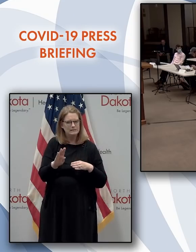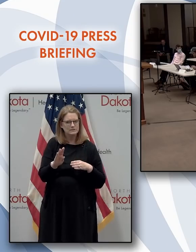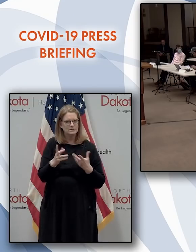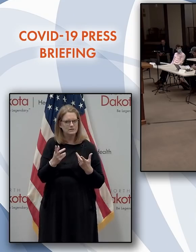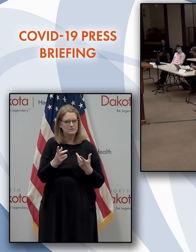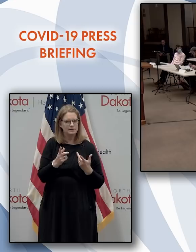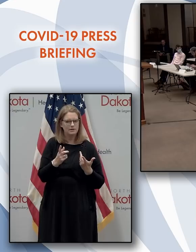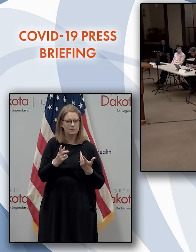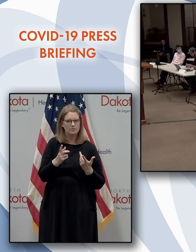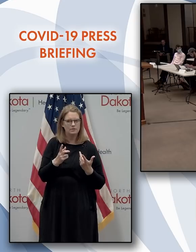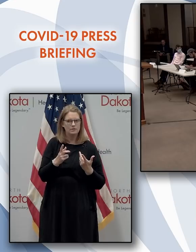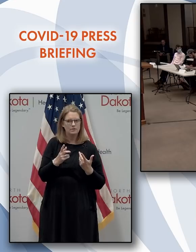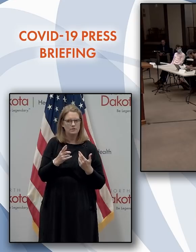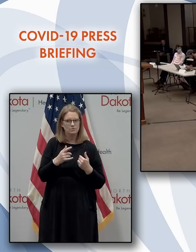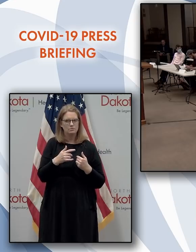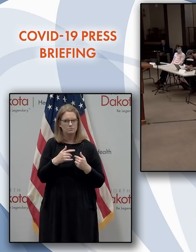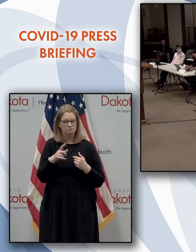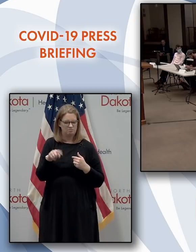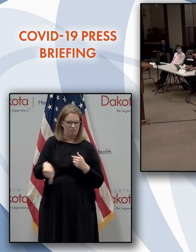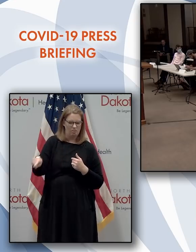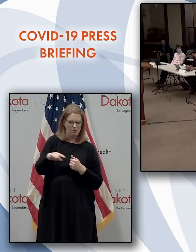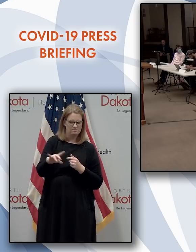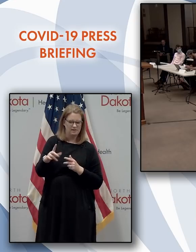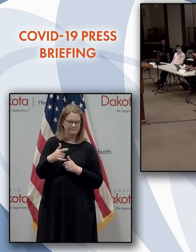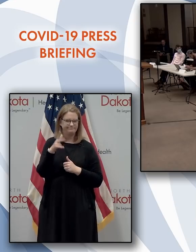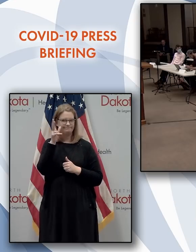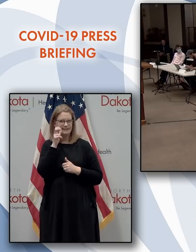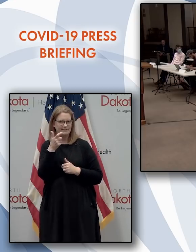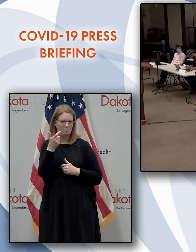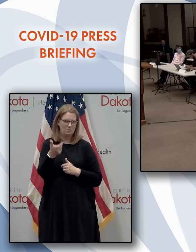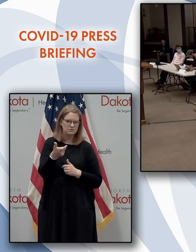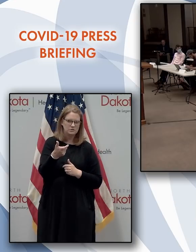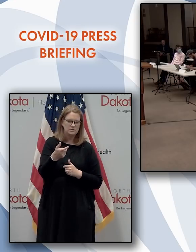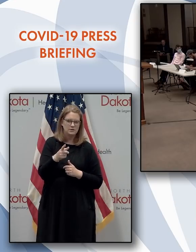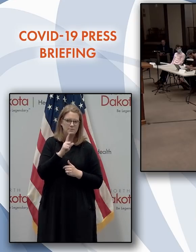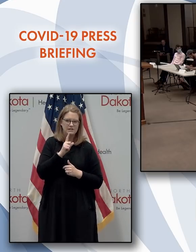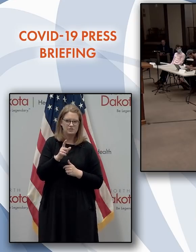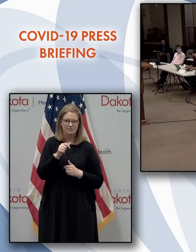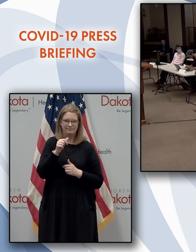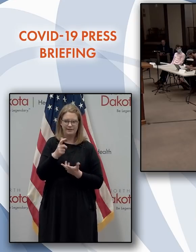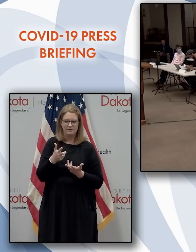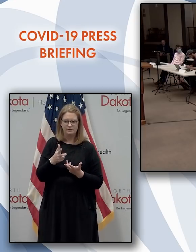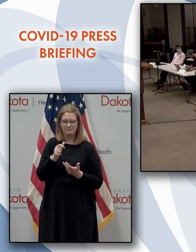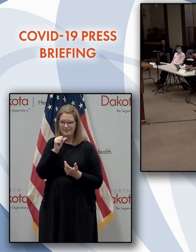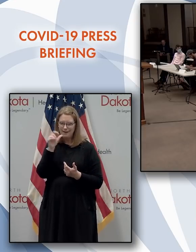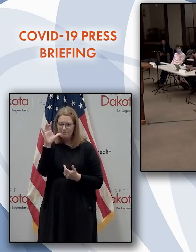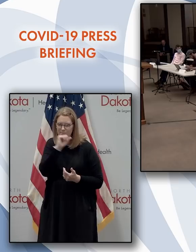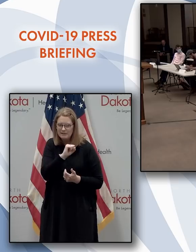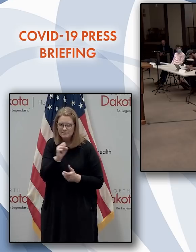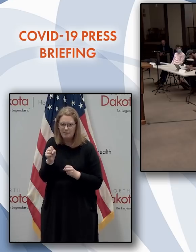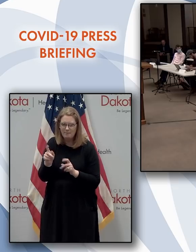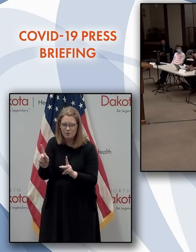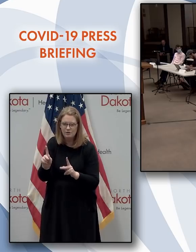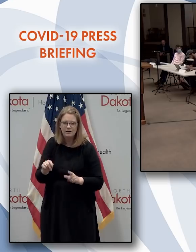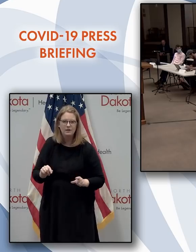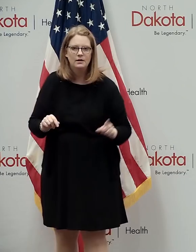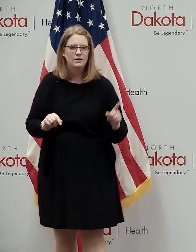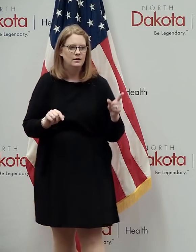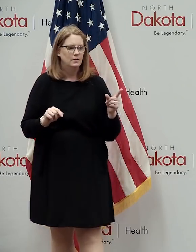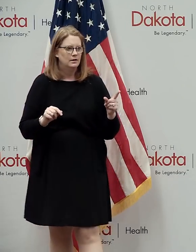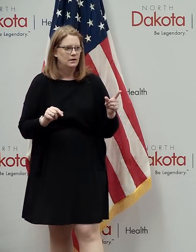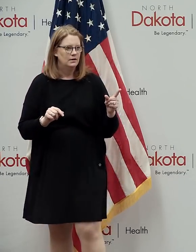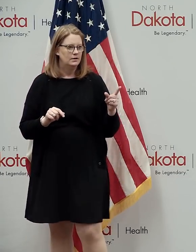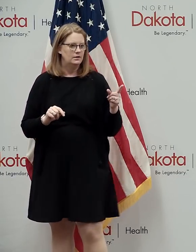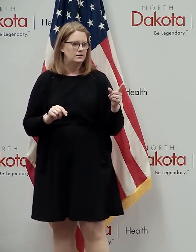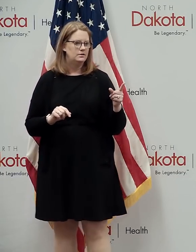and watching as to what they should do to make sure that they don't get left out this time around? Yep, absolutely. And I